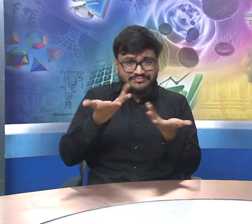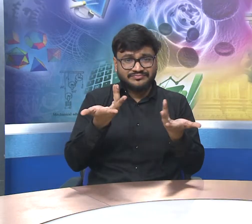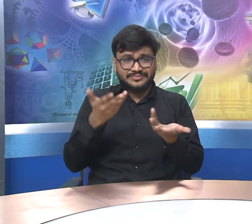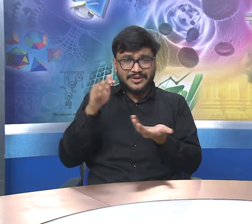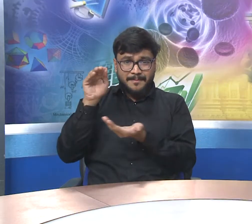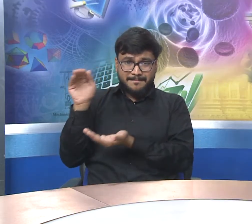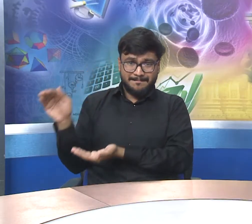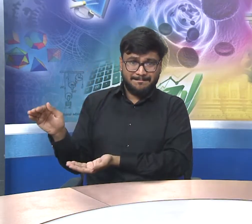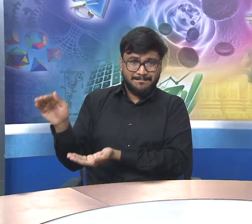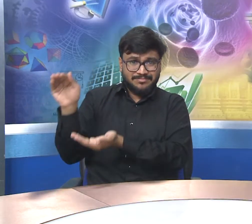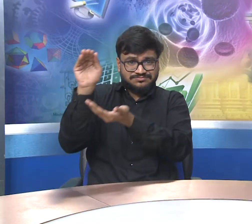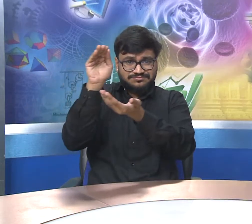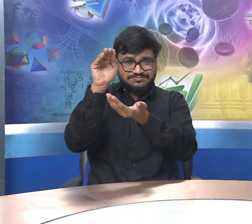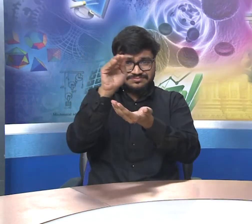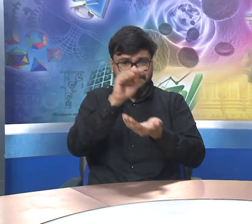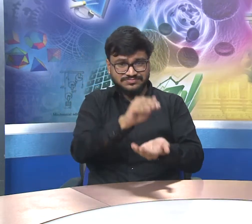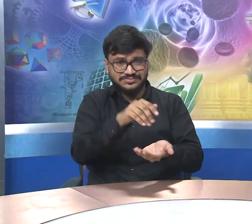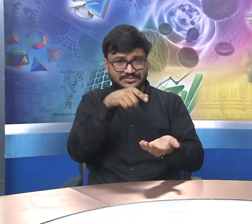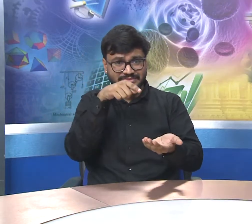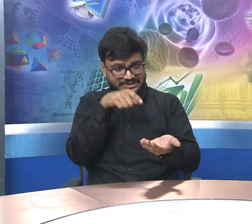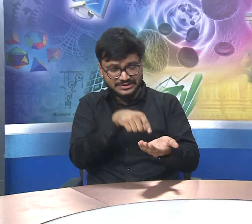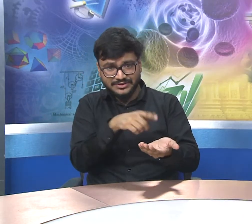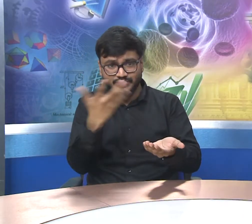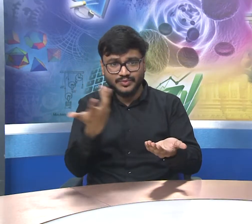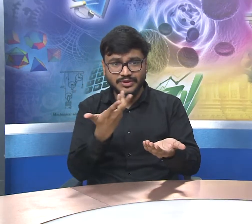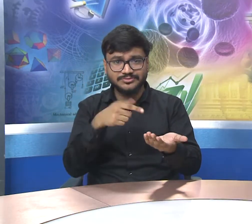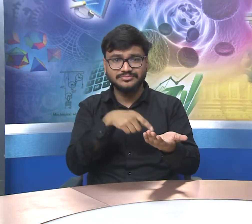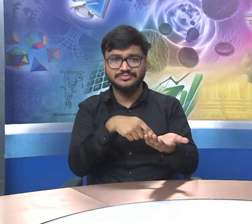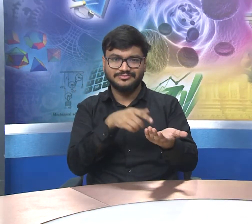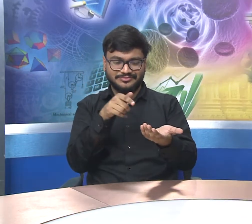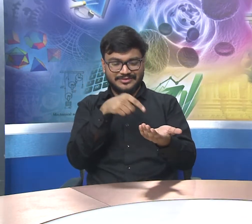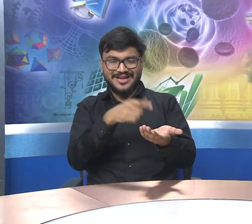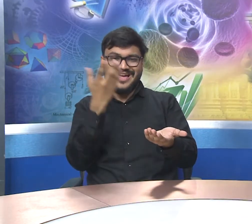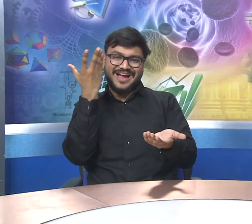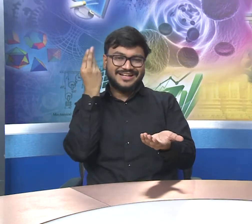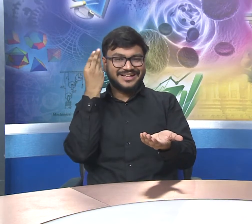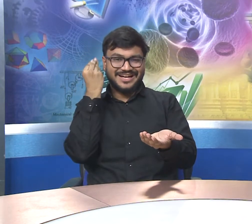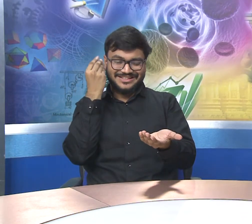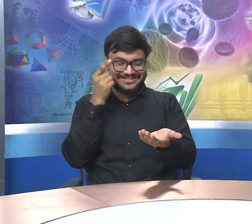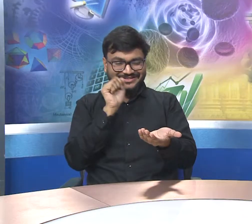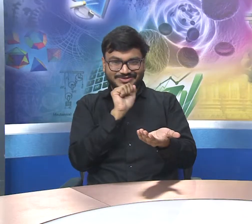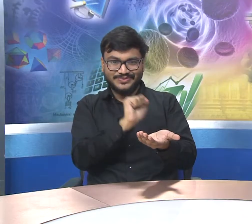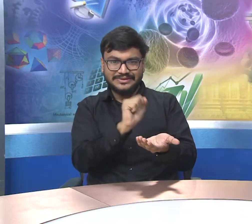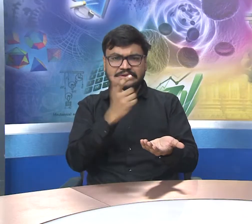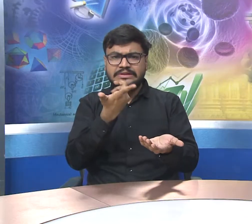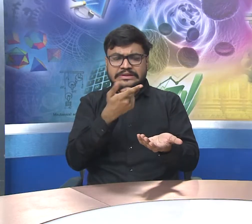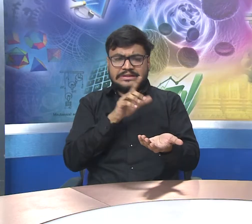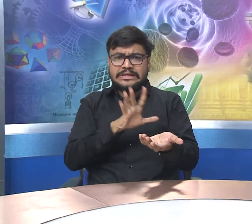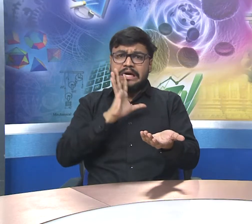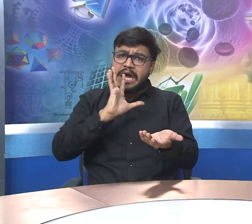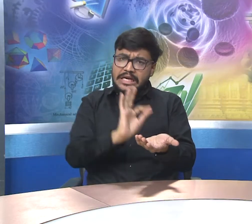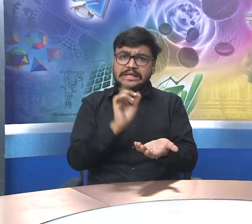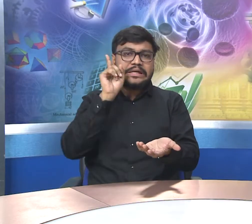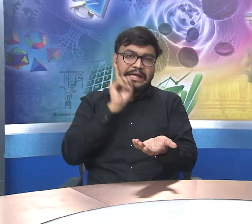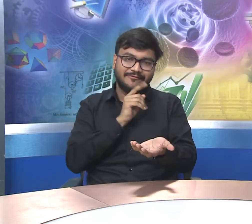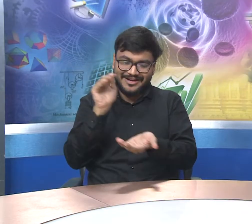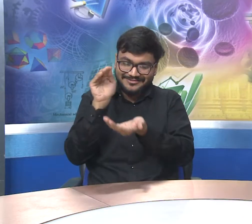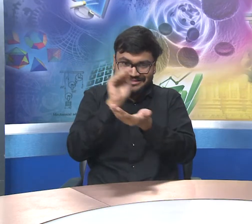Another subset of people is born deaf and uses spoken language for the first few years of